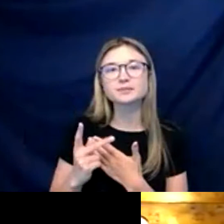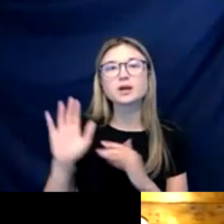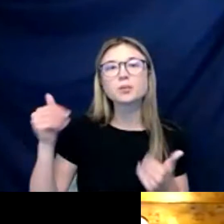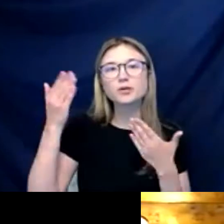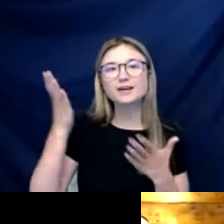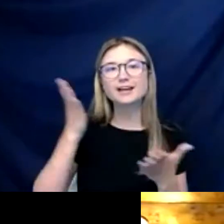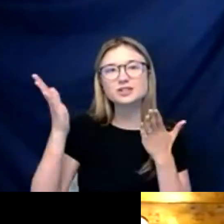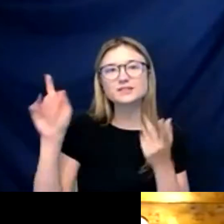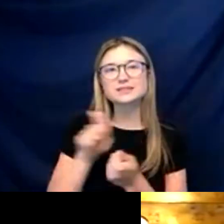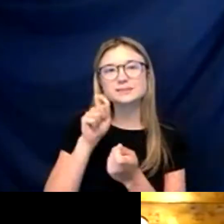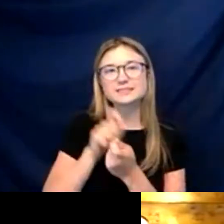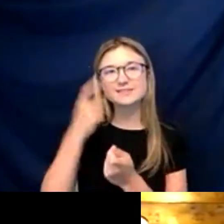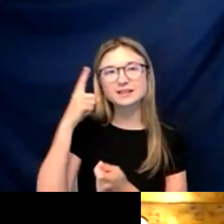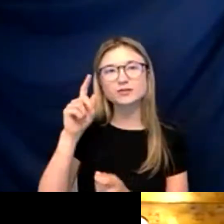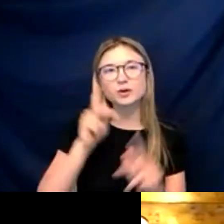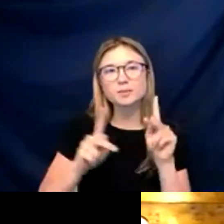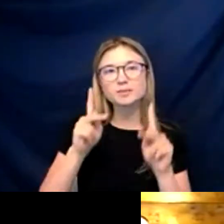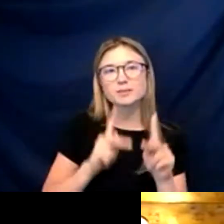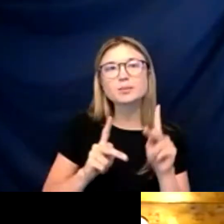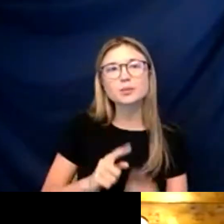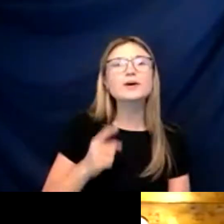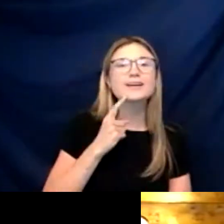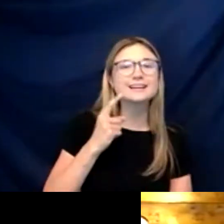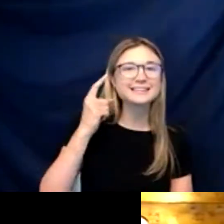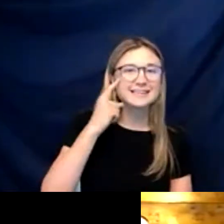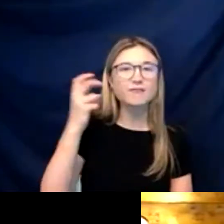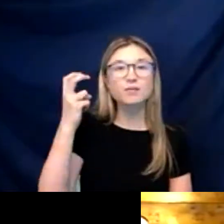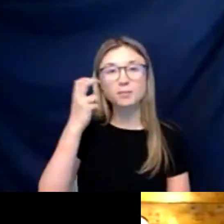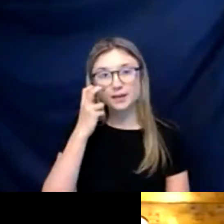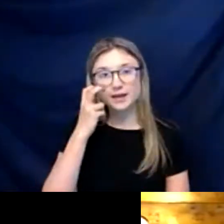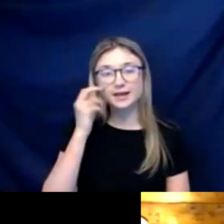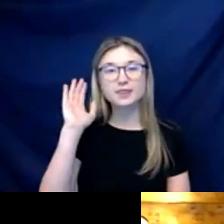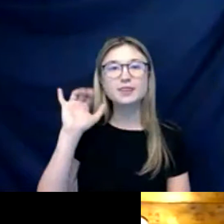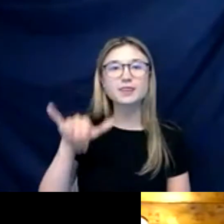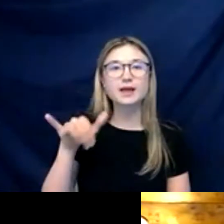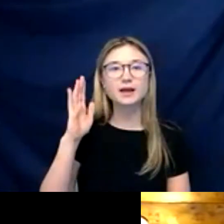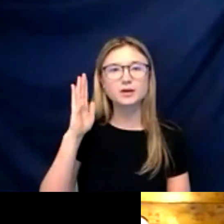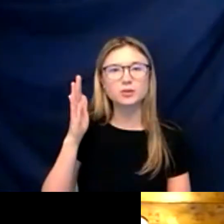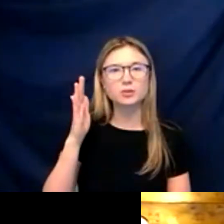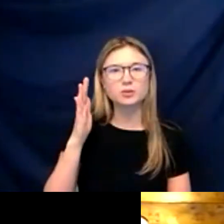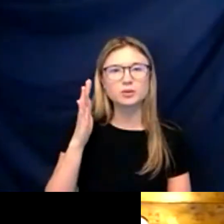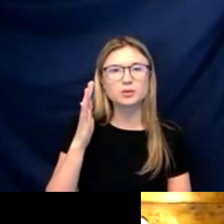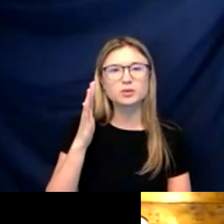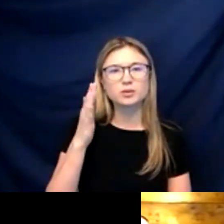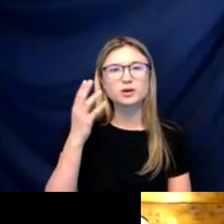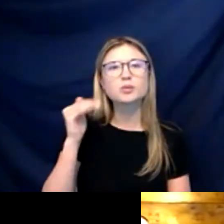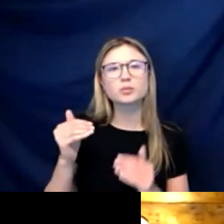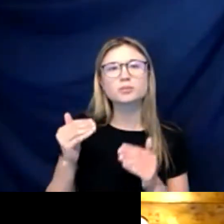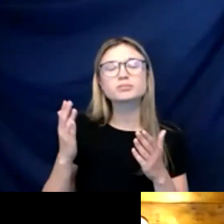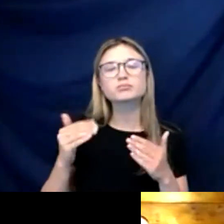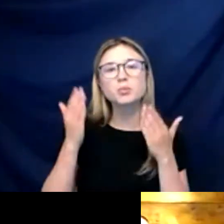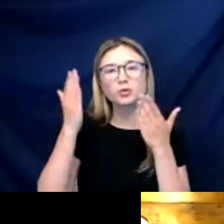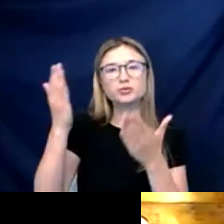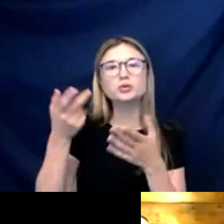services specifically for individuals who are both deaf and blind, is moving to a request for proposal, RFP.